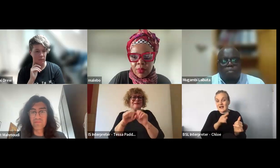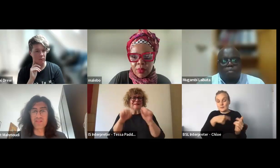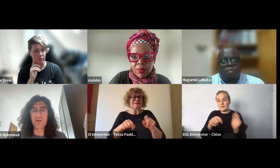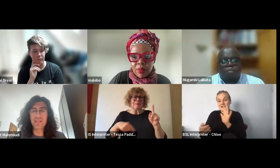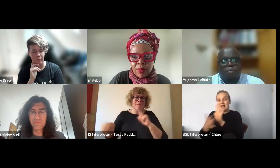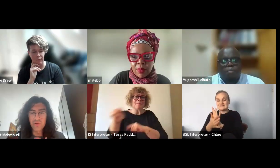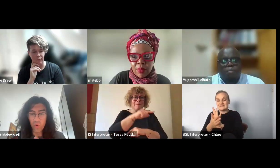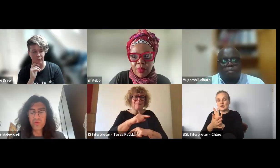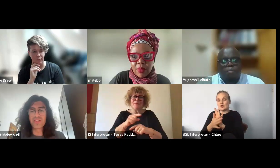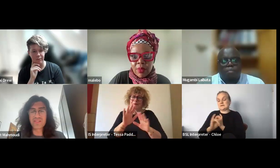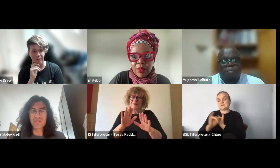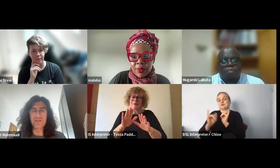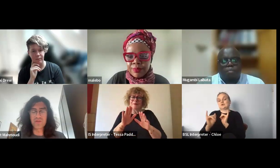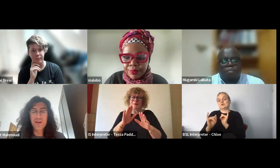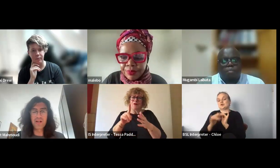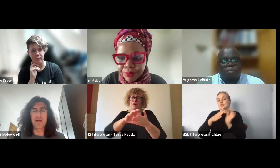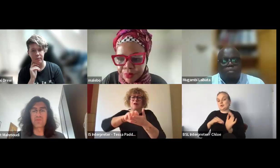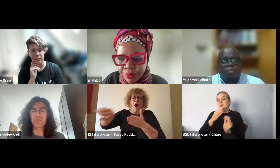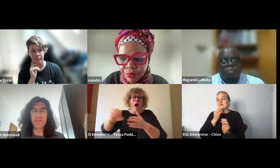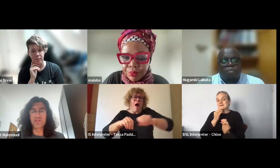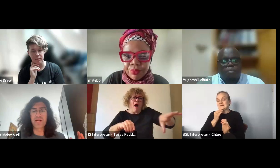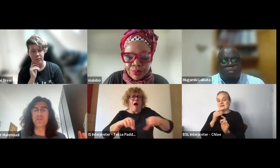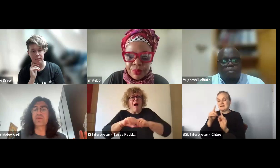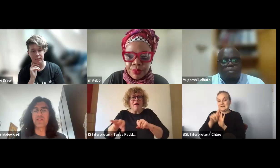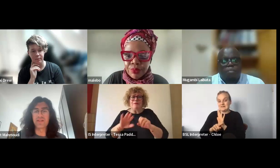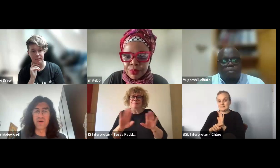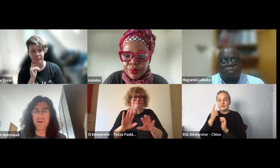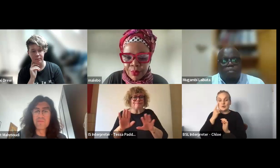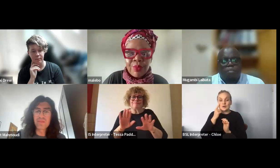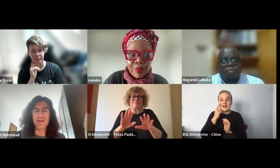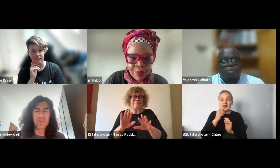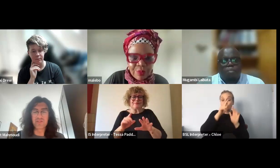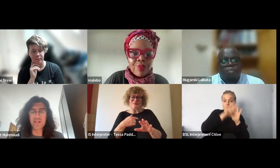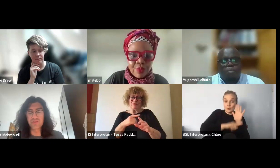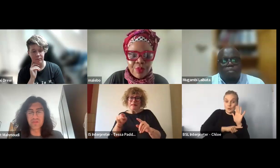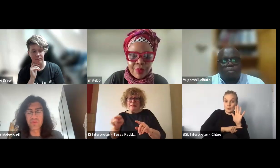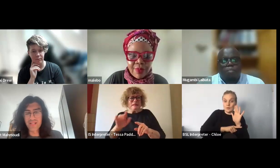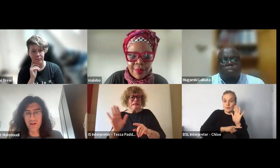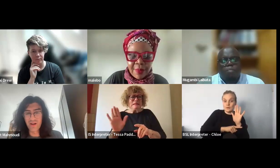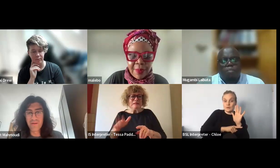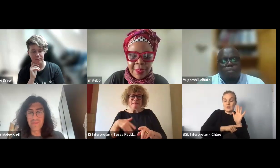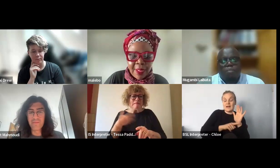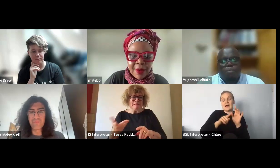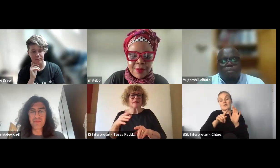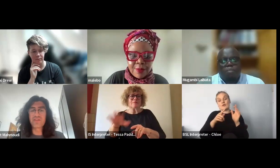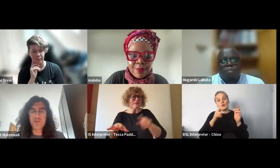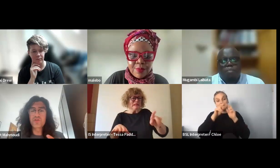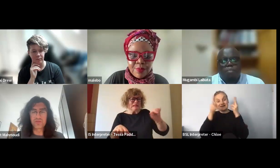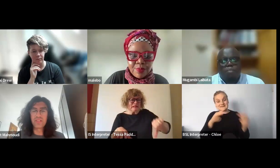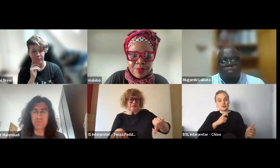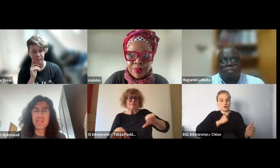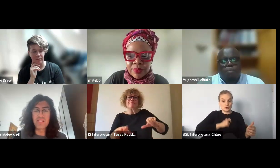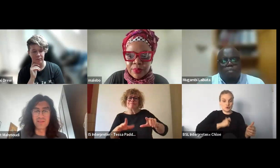with. And so I think if you hold that these systems are incompatible with international humanitarian law and with international human rights law, then